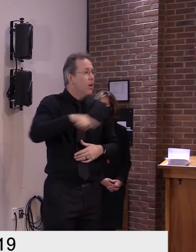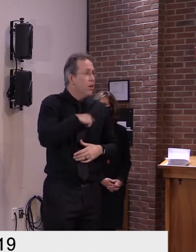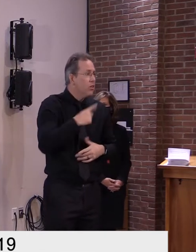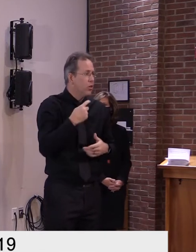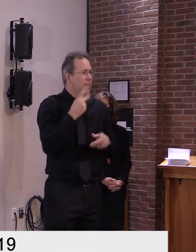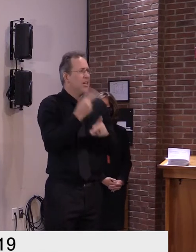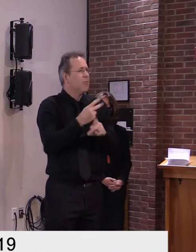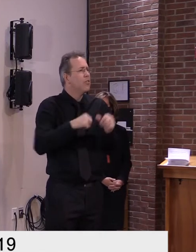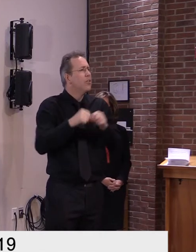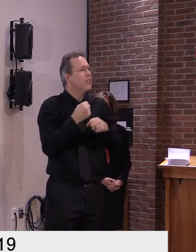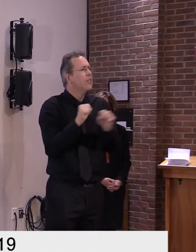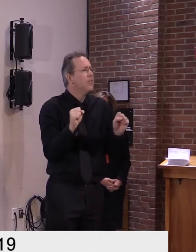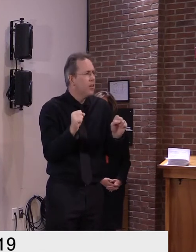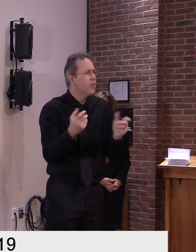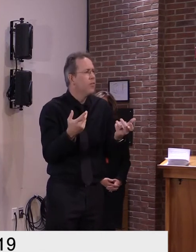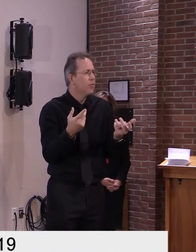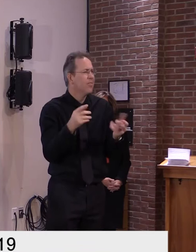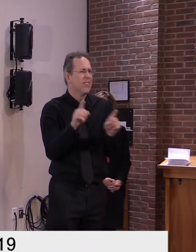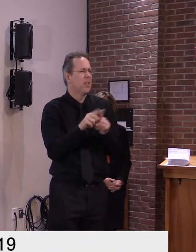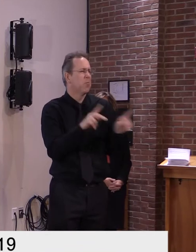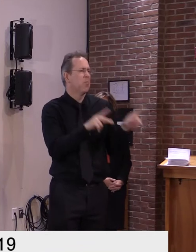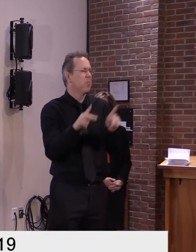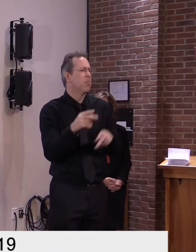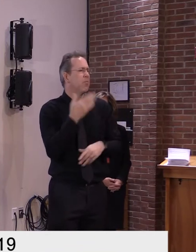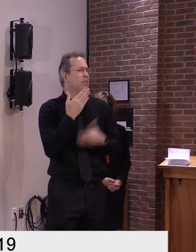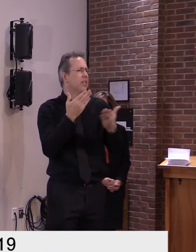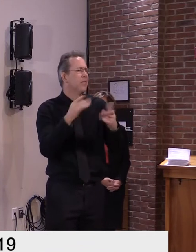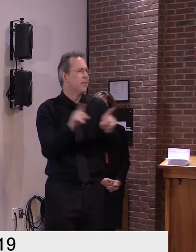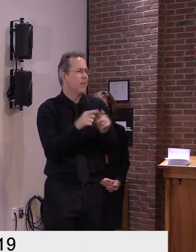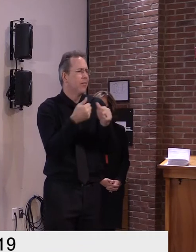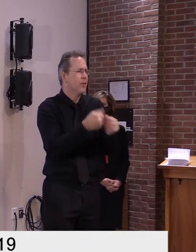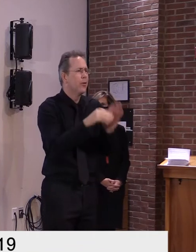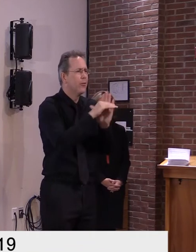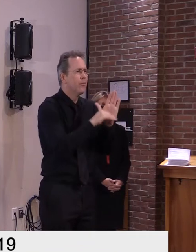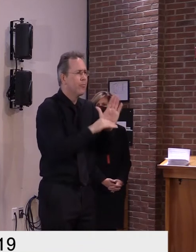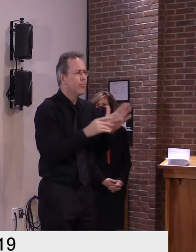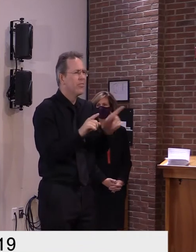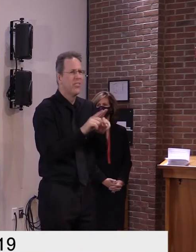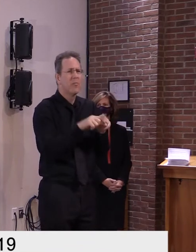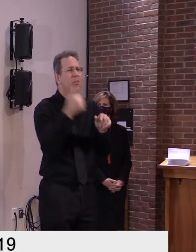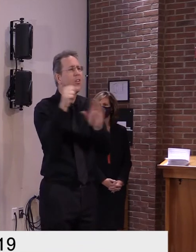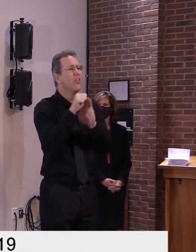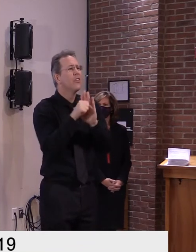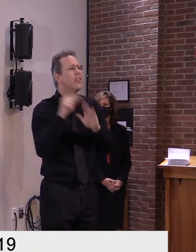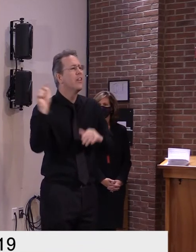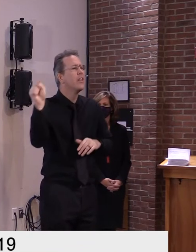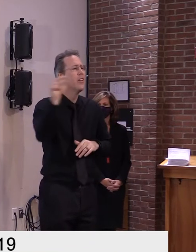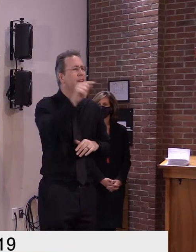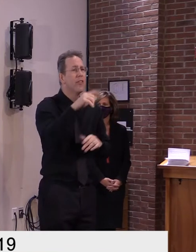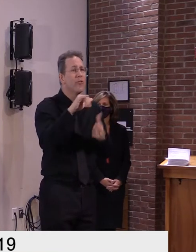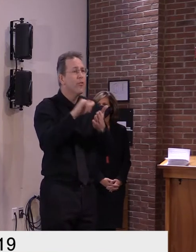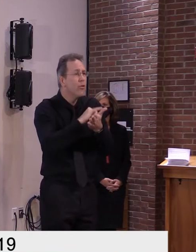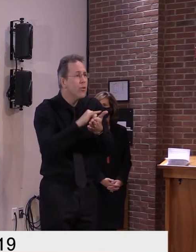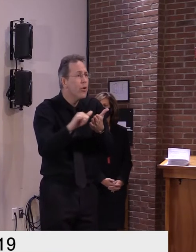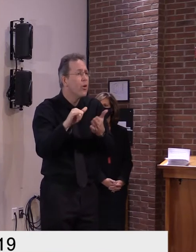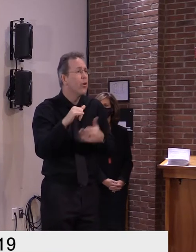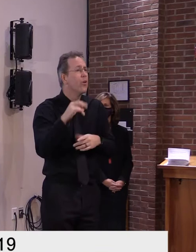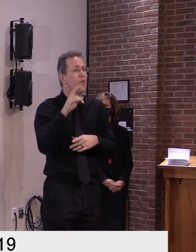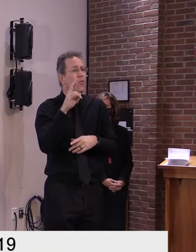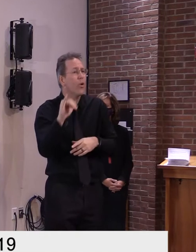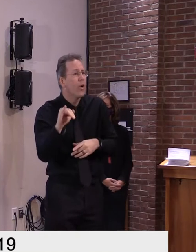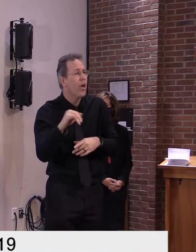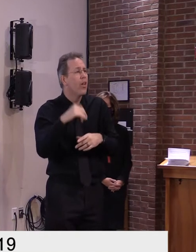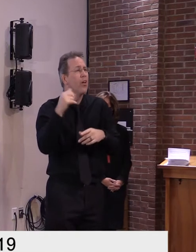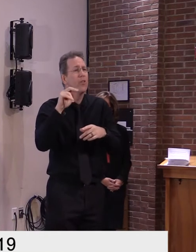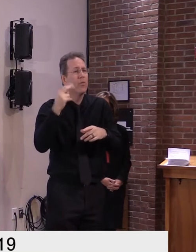during Thanksgiving, as other states around us, Massachusetts, New York, Rhode Island, and so forth, have advocated. Don't